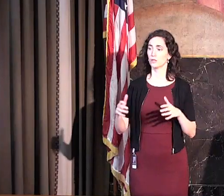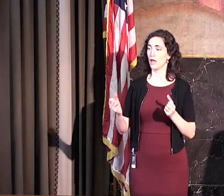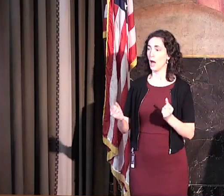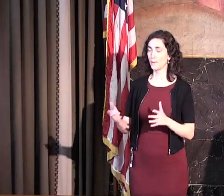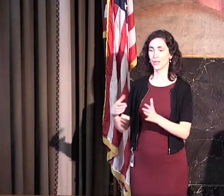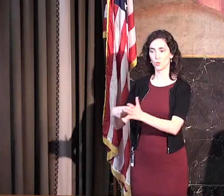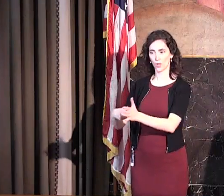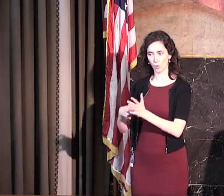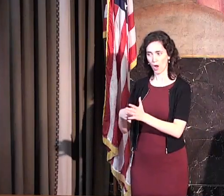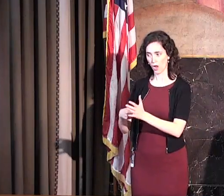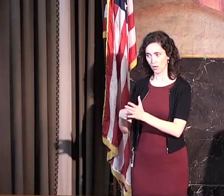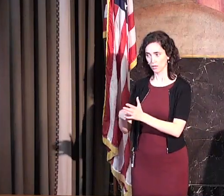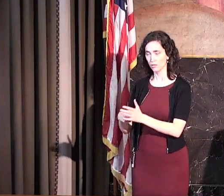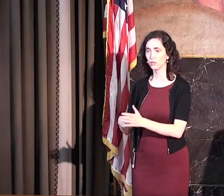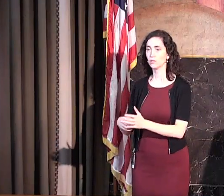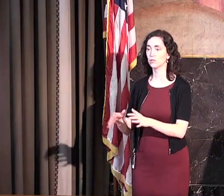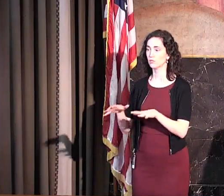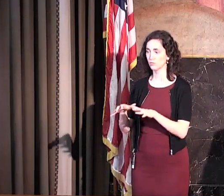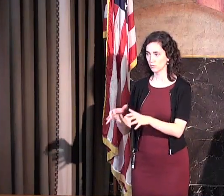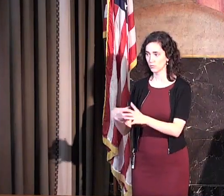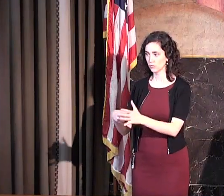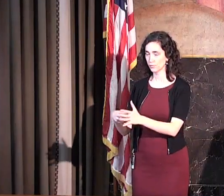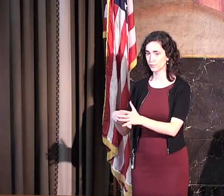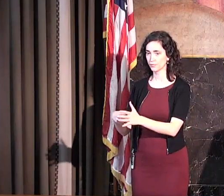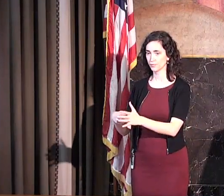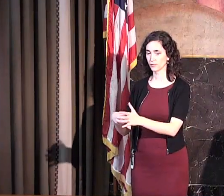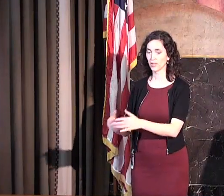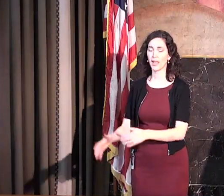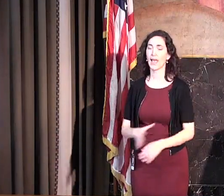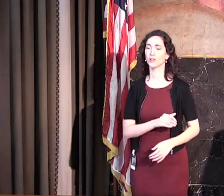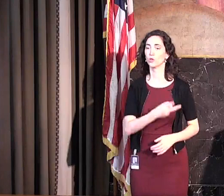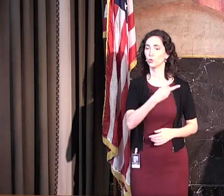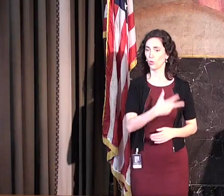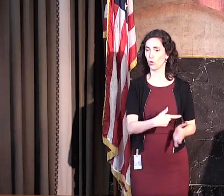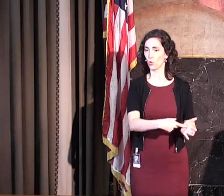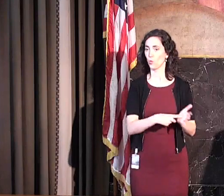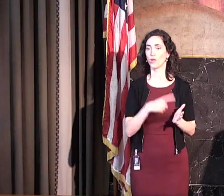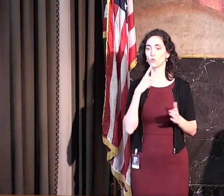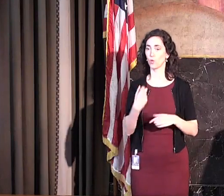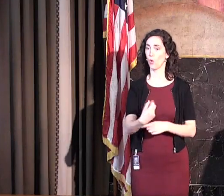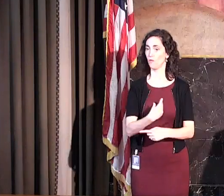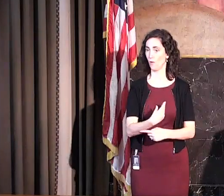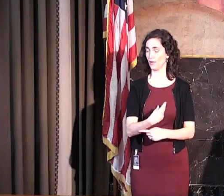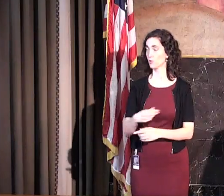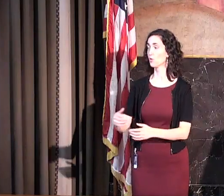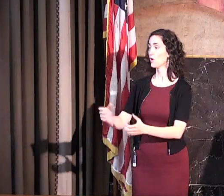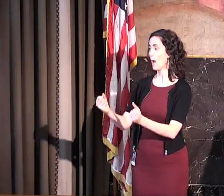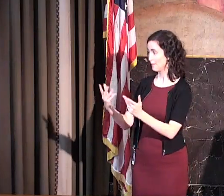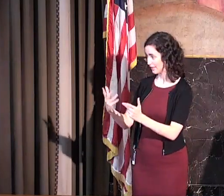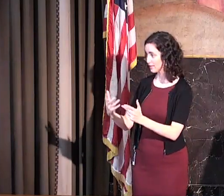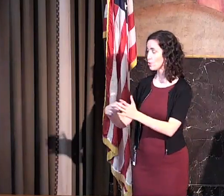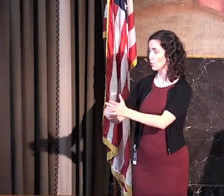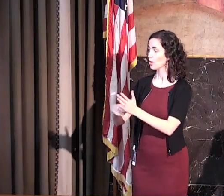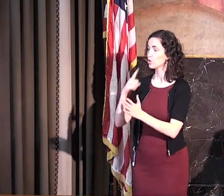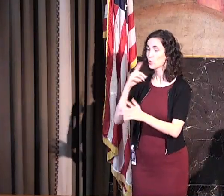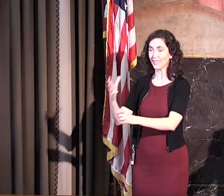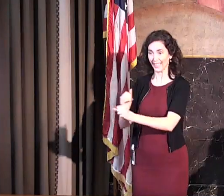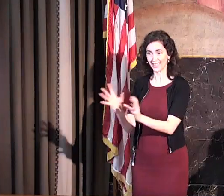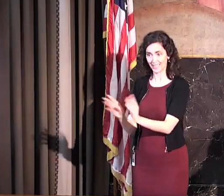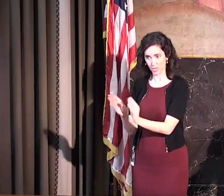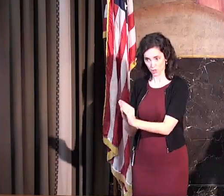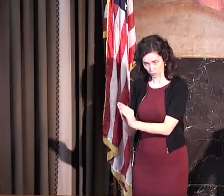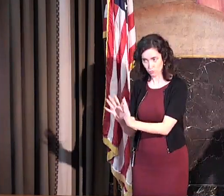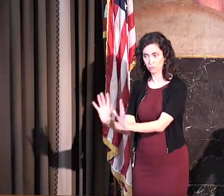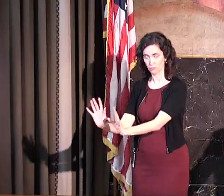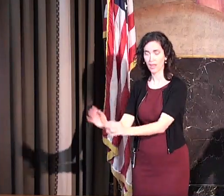and the 2/3 required to actually override. And if